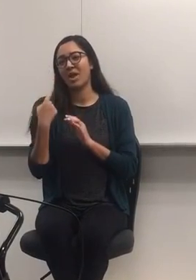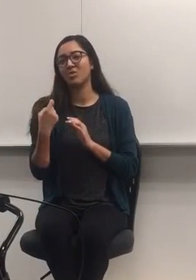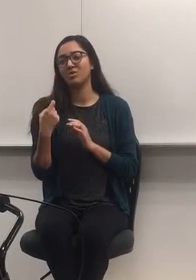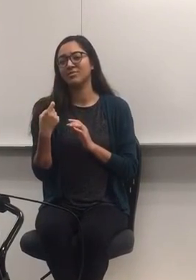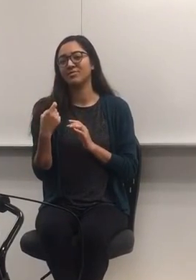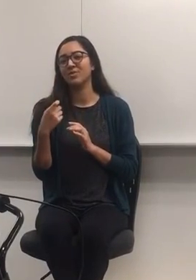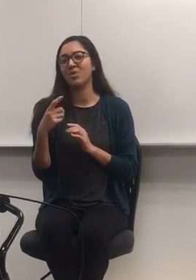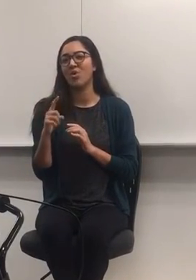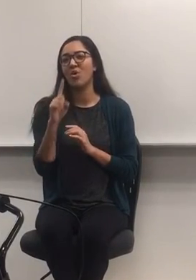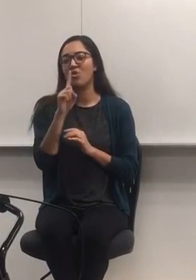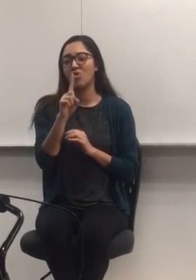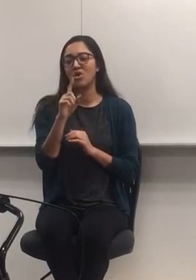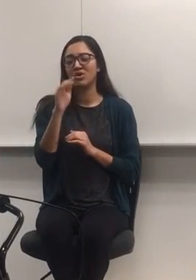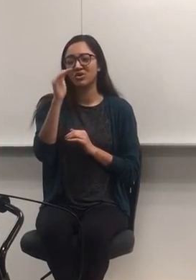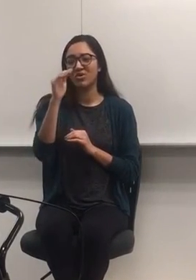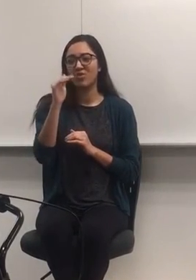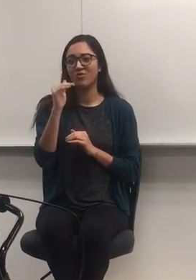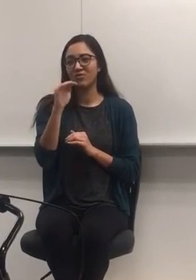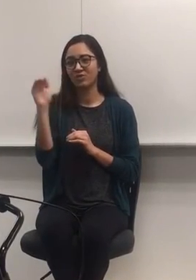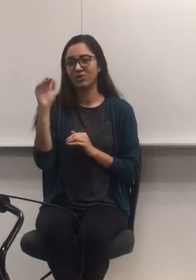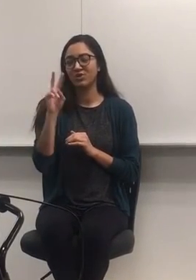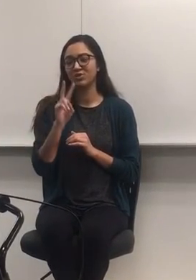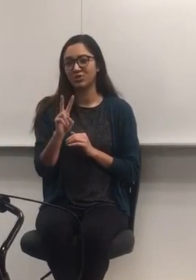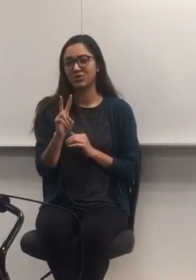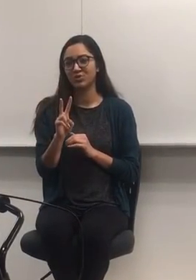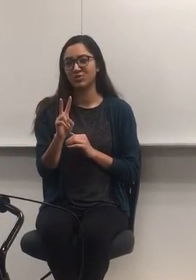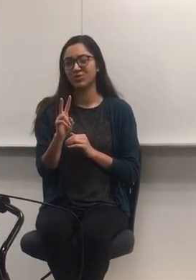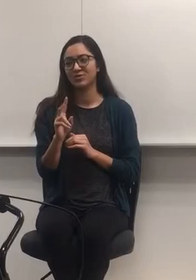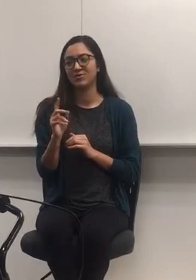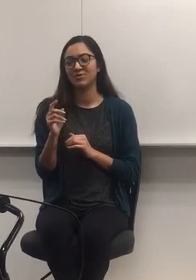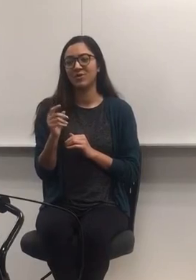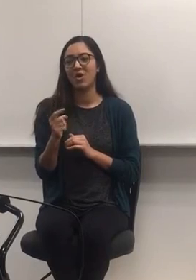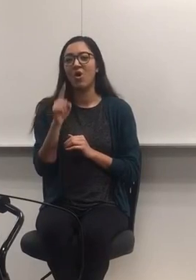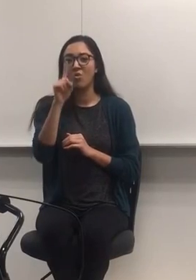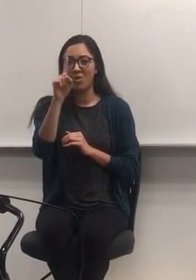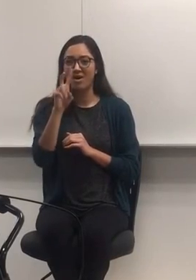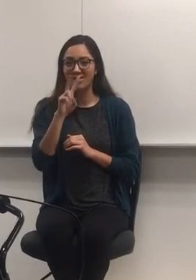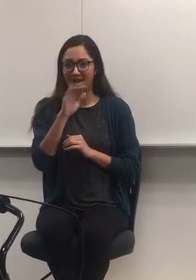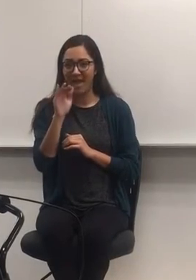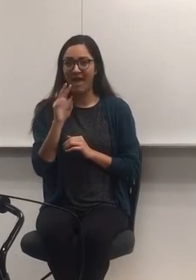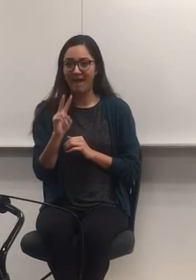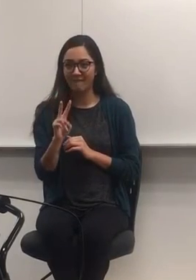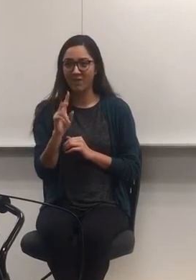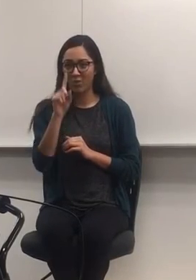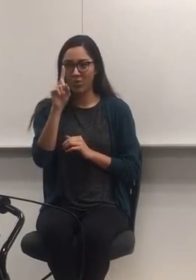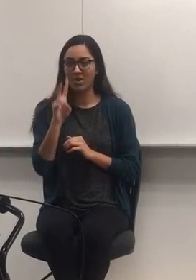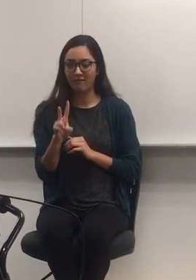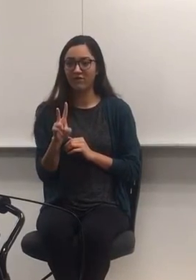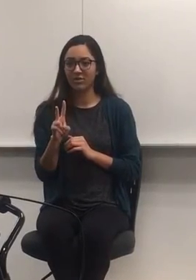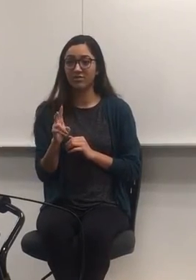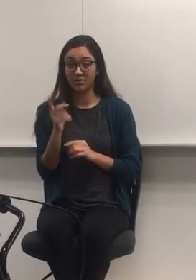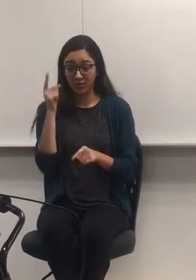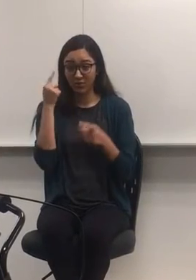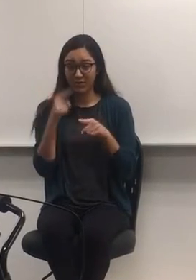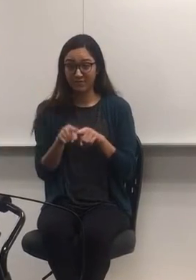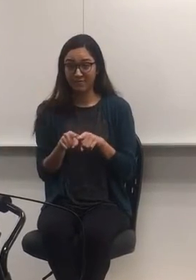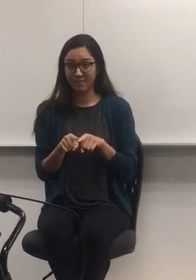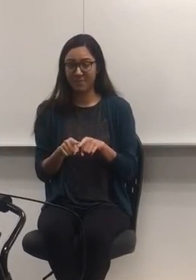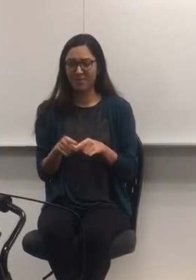2 to the first power, which is what? 1/2. Y'all agree? Everybody write that down if you don't